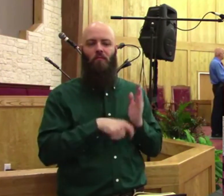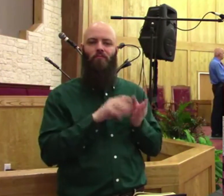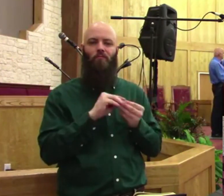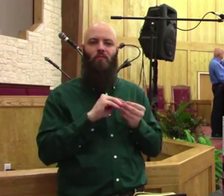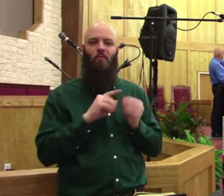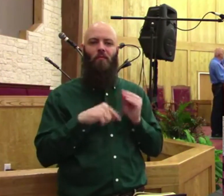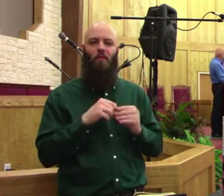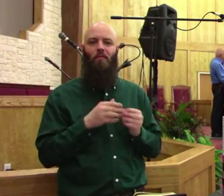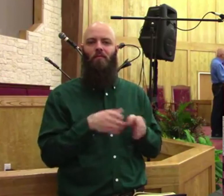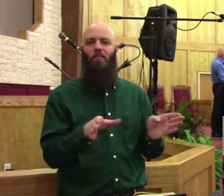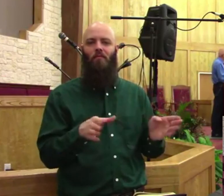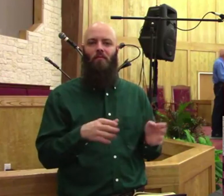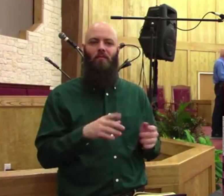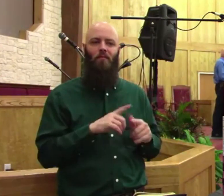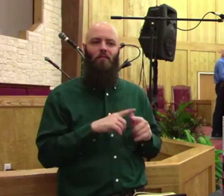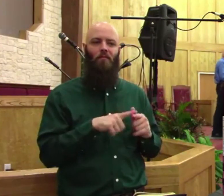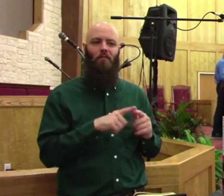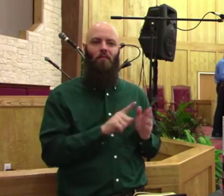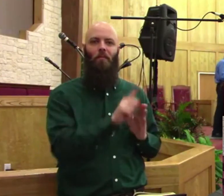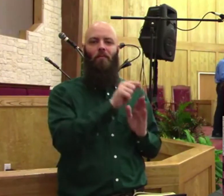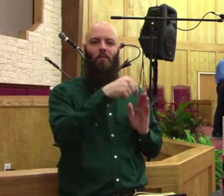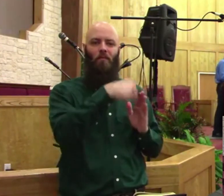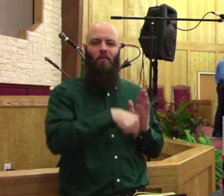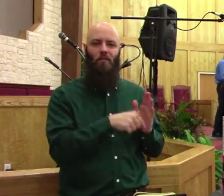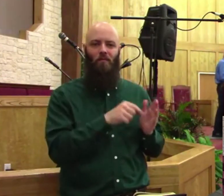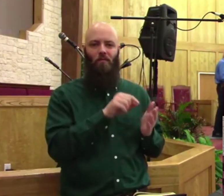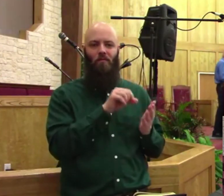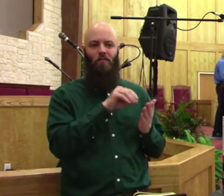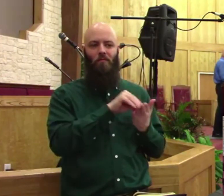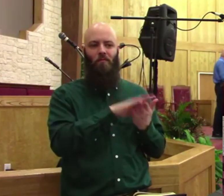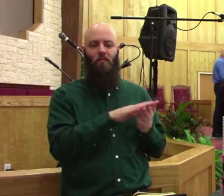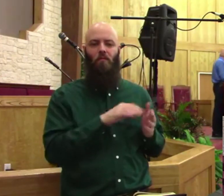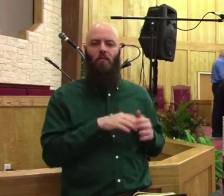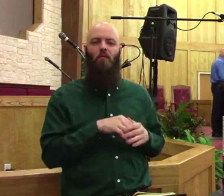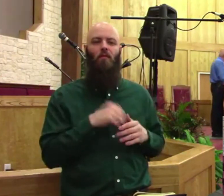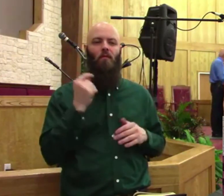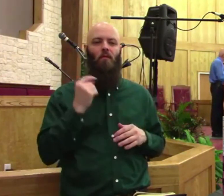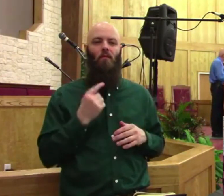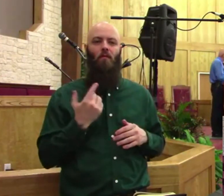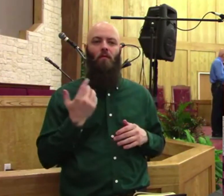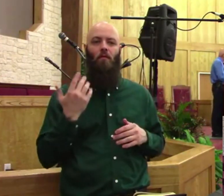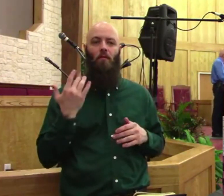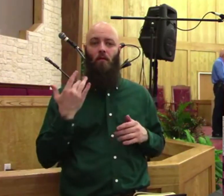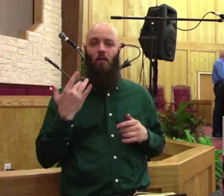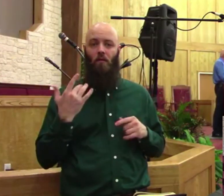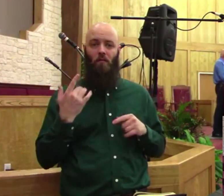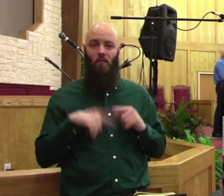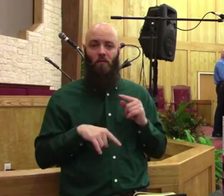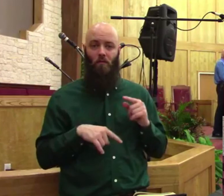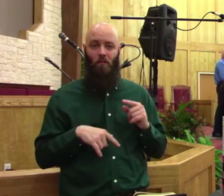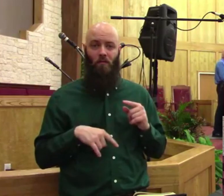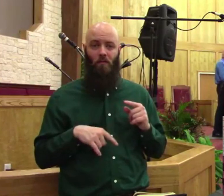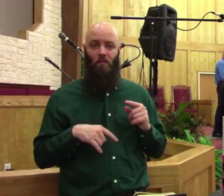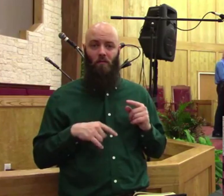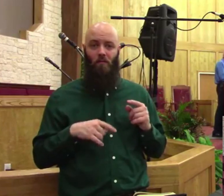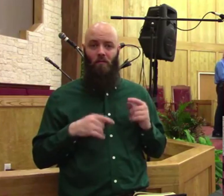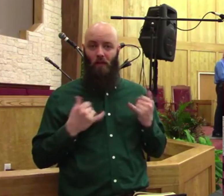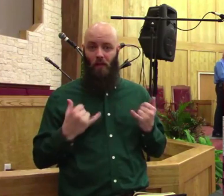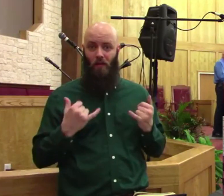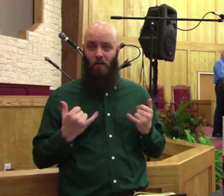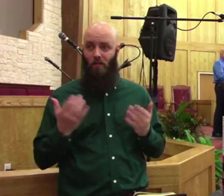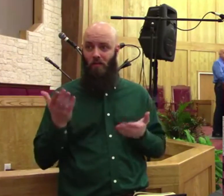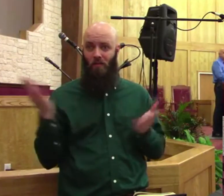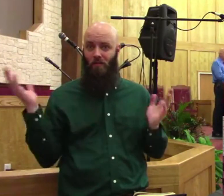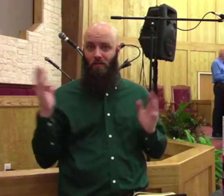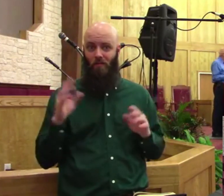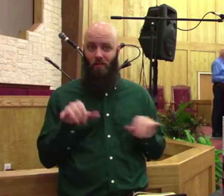it, and then up or down. And the reason that you can't have a conventional wisdom page today